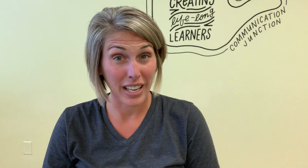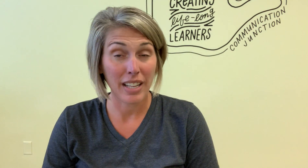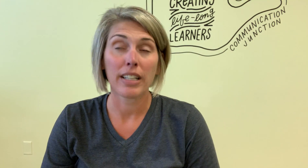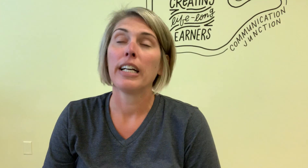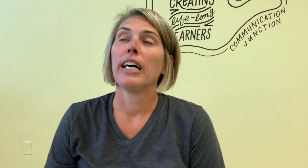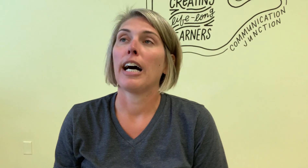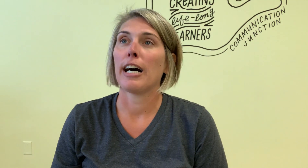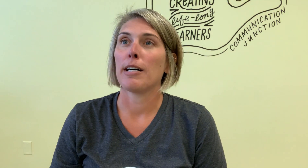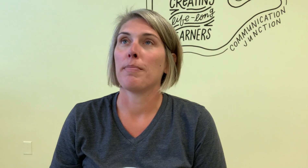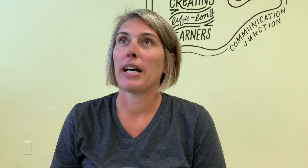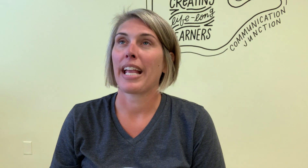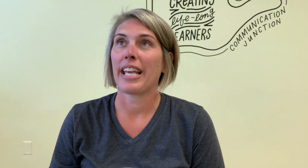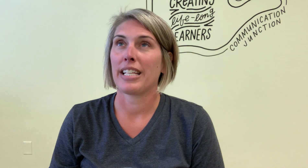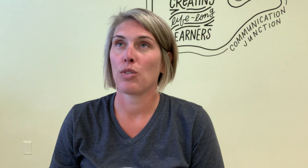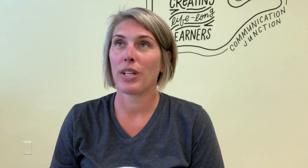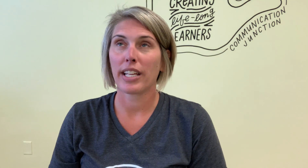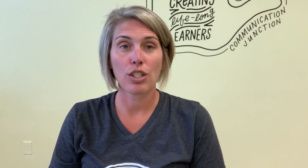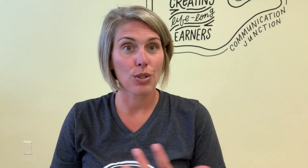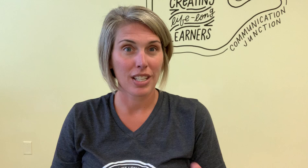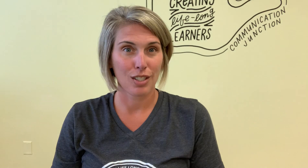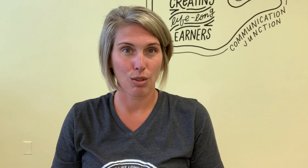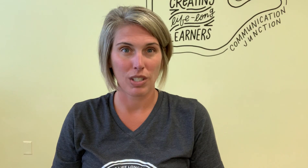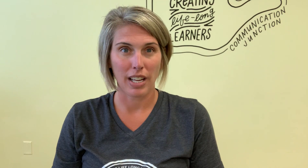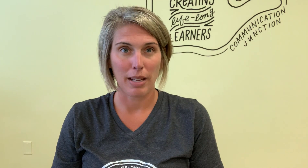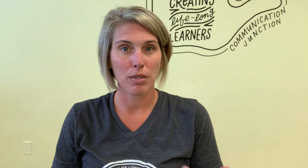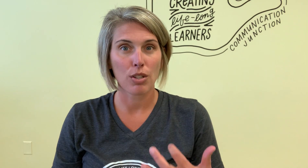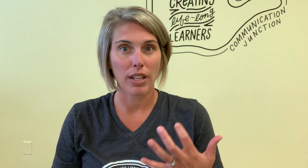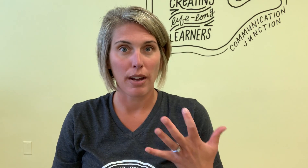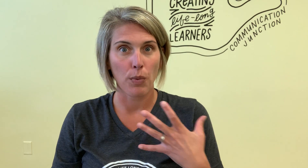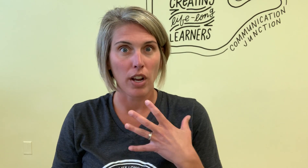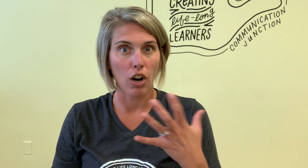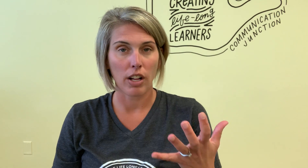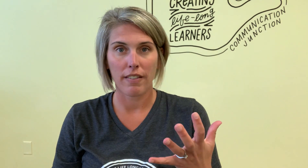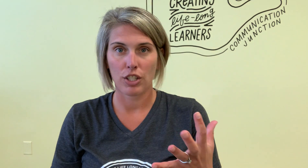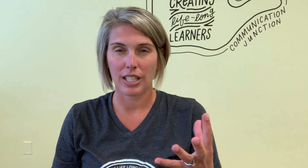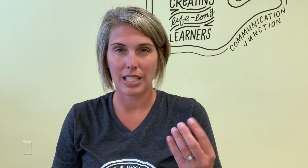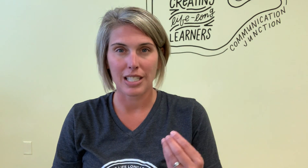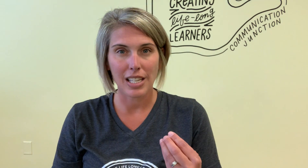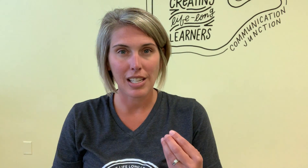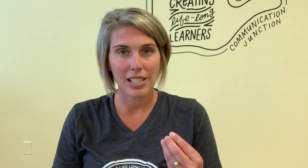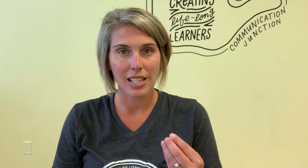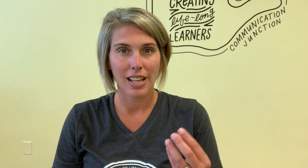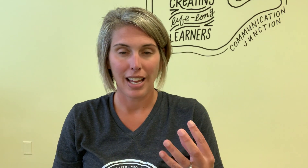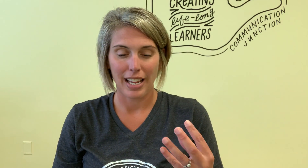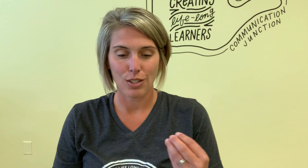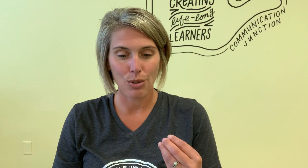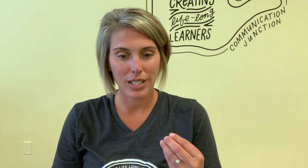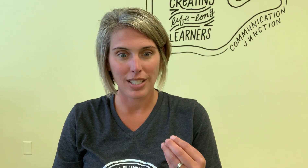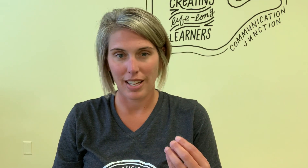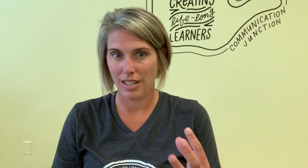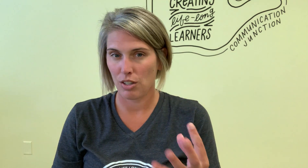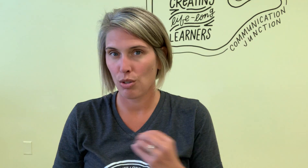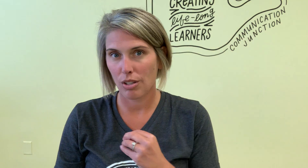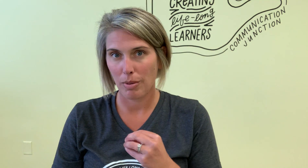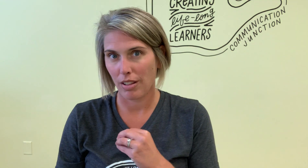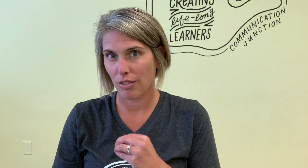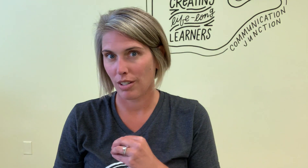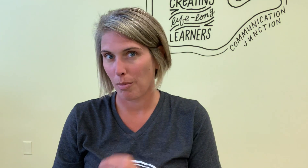ready? And we like to do things 3 times so that we all have a chance to see it and do it. And then usually by the 3rd time, our